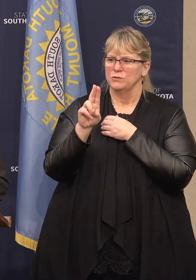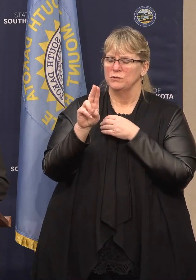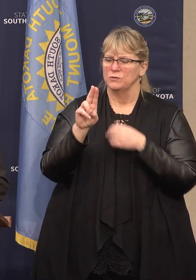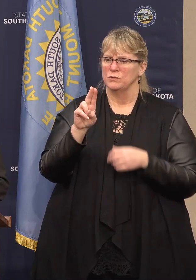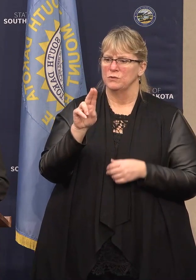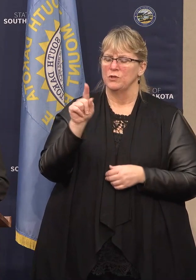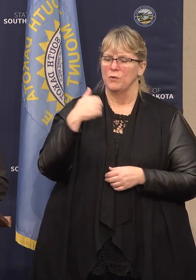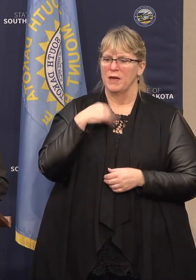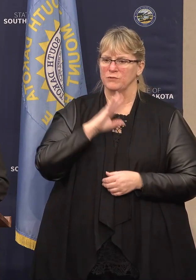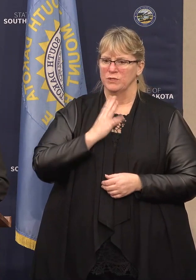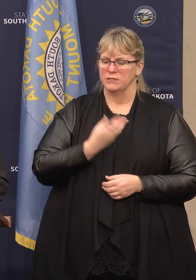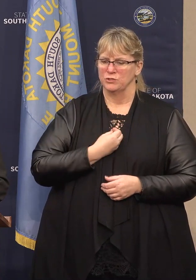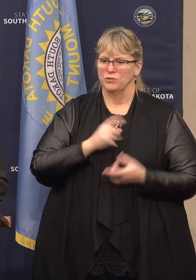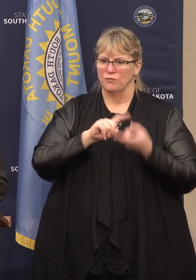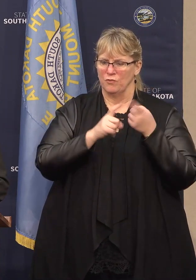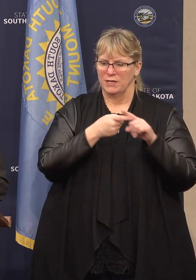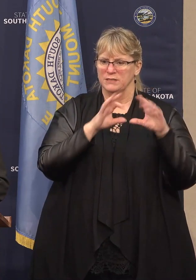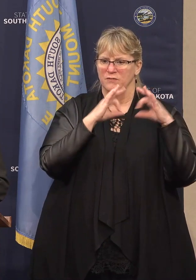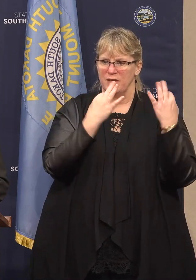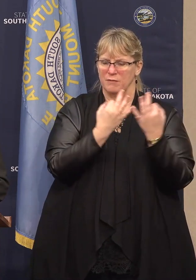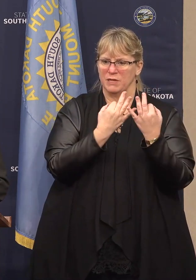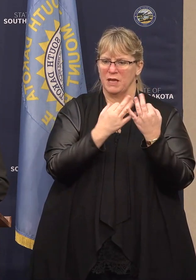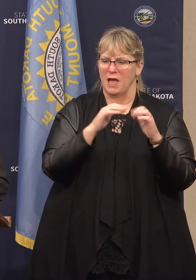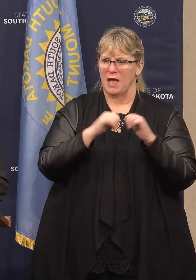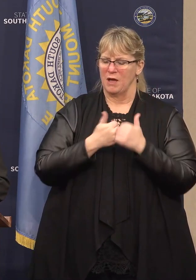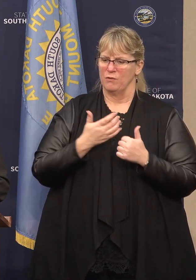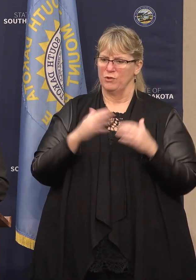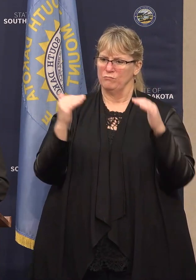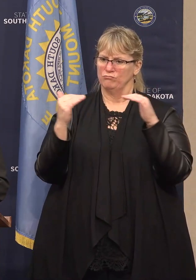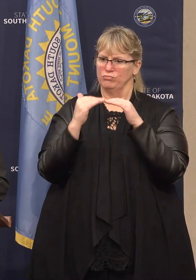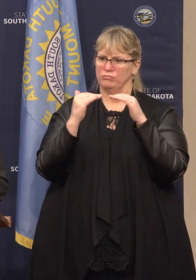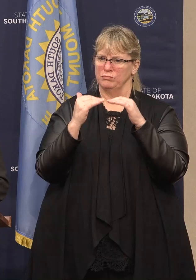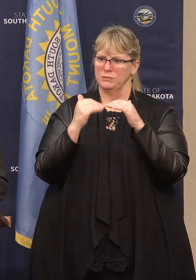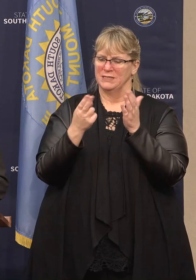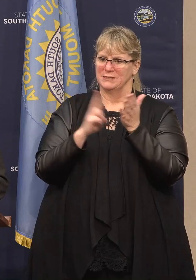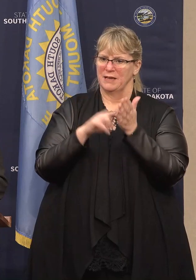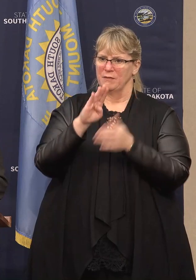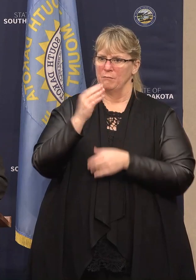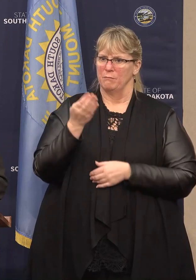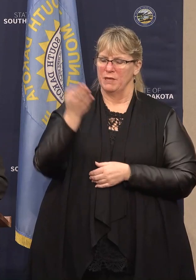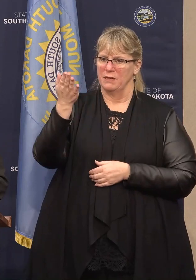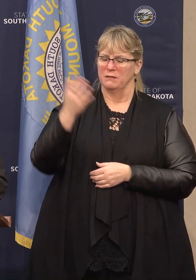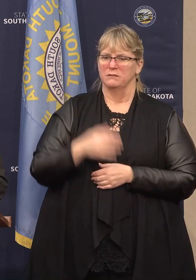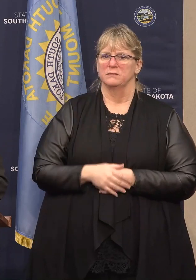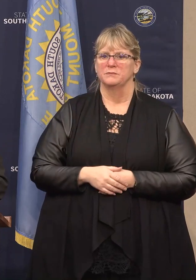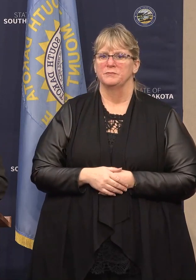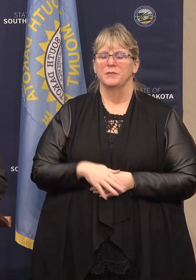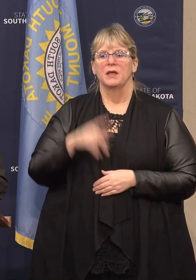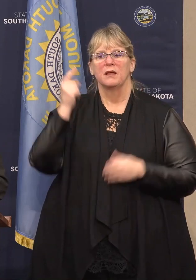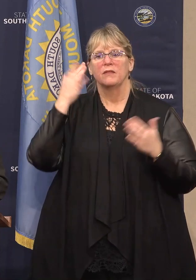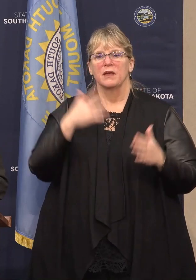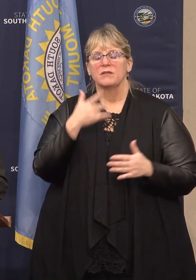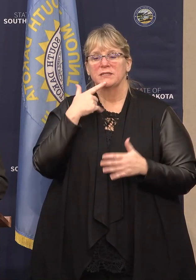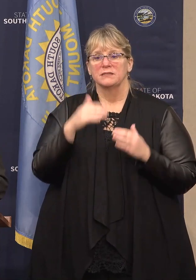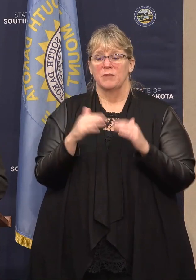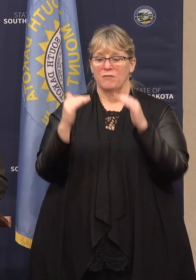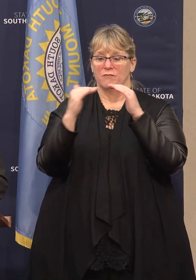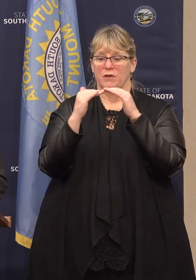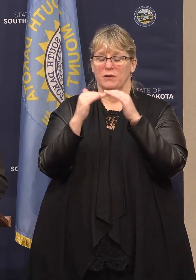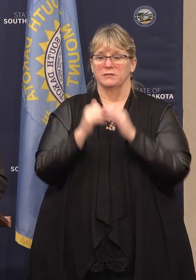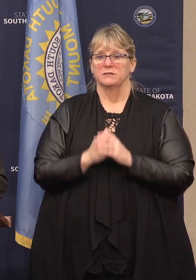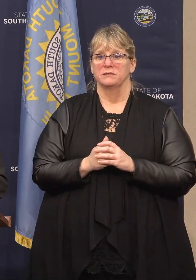and family. How do you justify citing this bill to them? This bill's about fairness. It's about